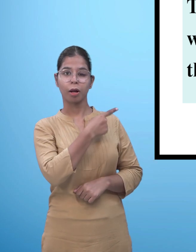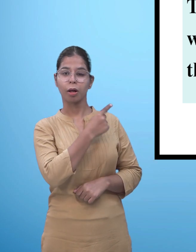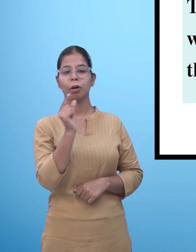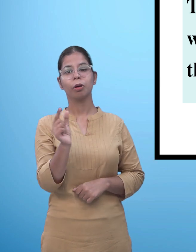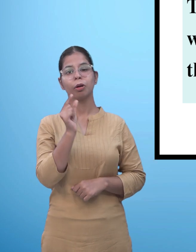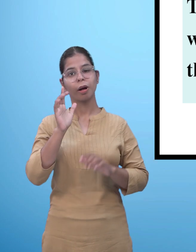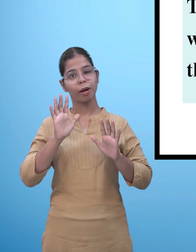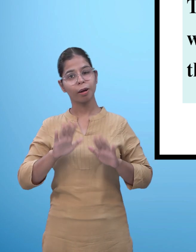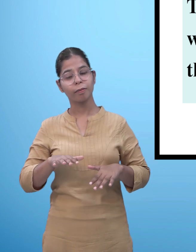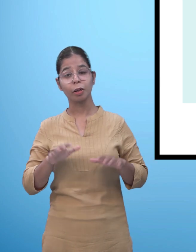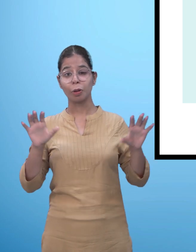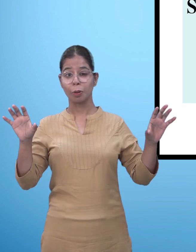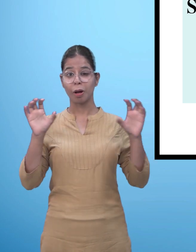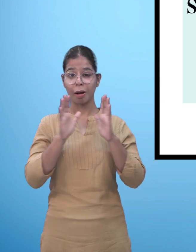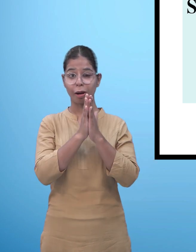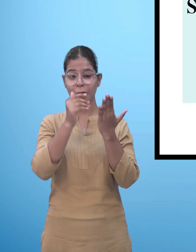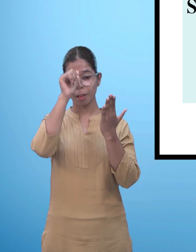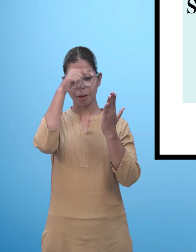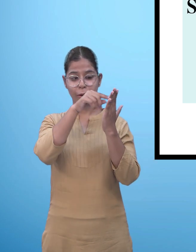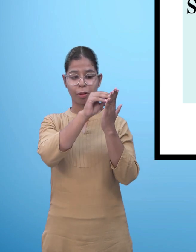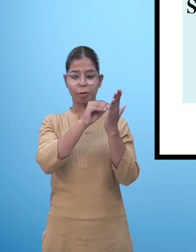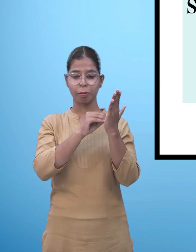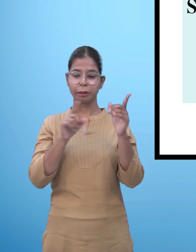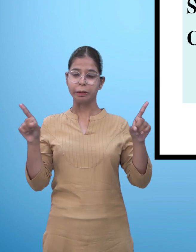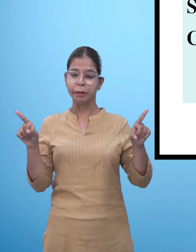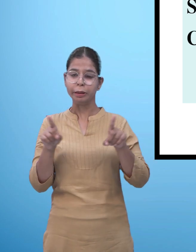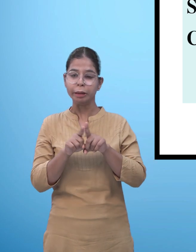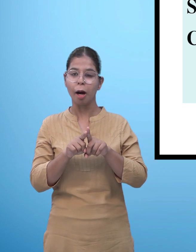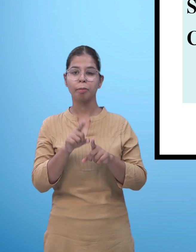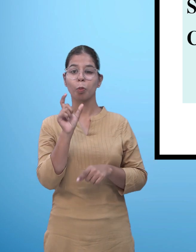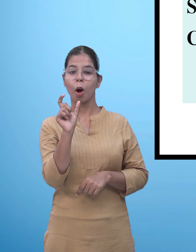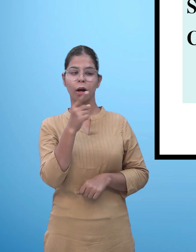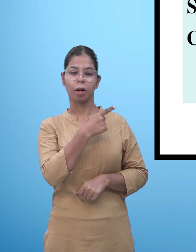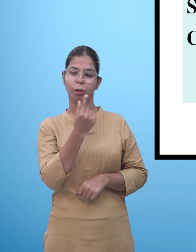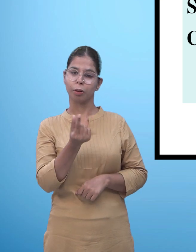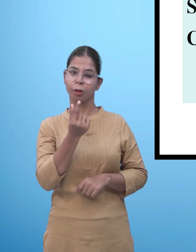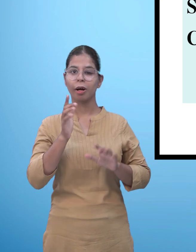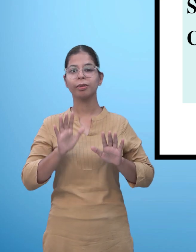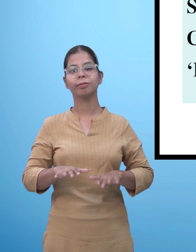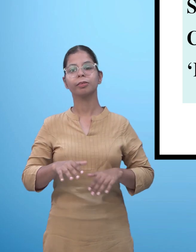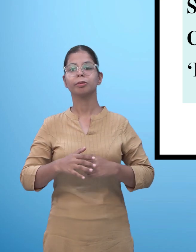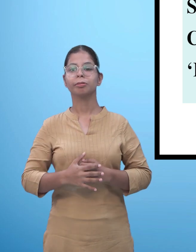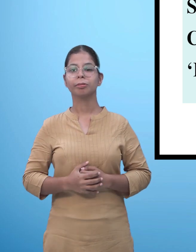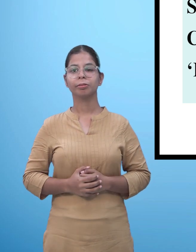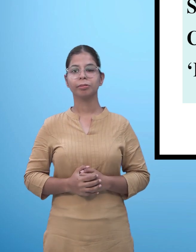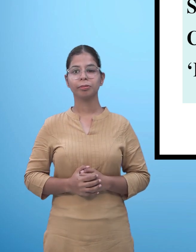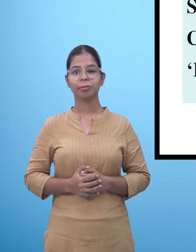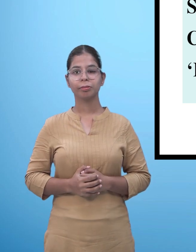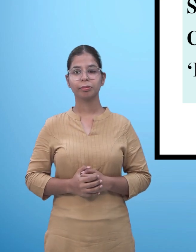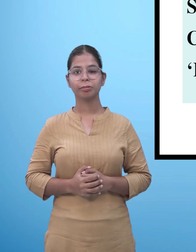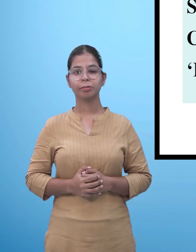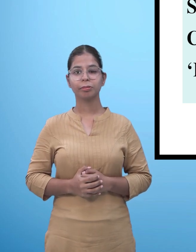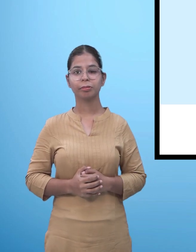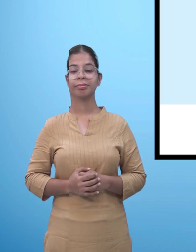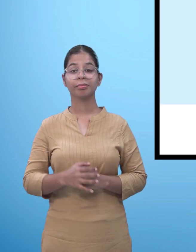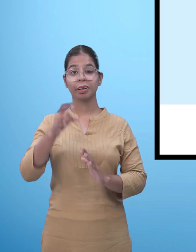Bharat, right at the beginning. Similarly, the Hindi version of the Constitution mentions the same as Bharat Arthat